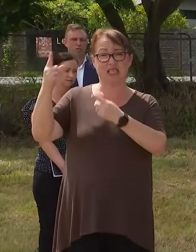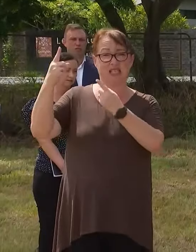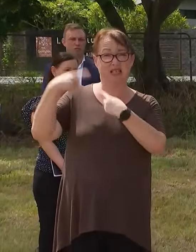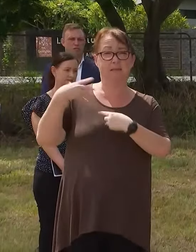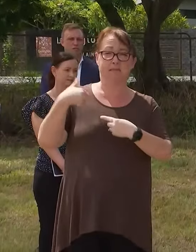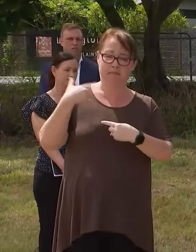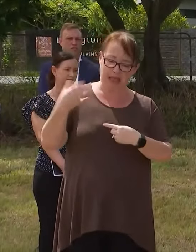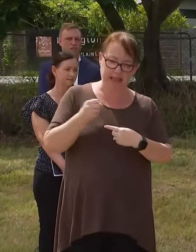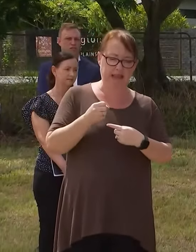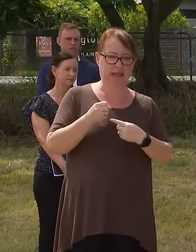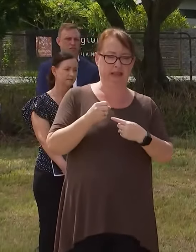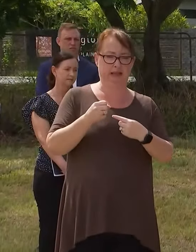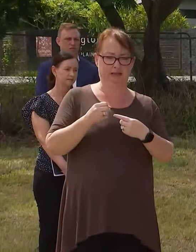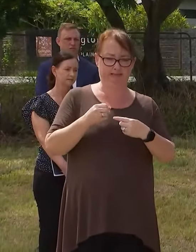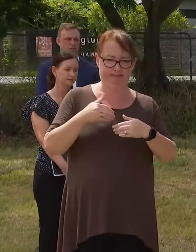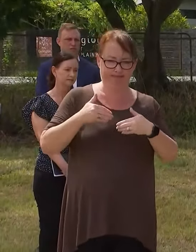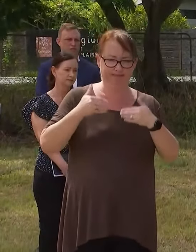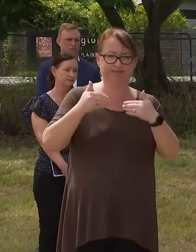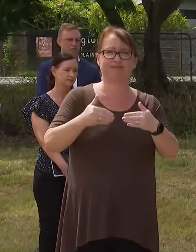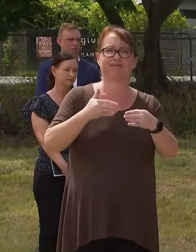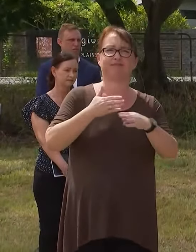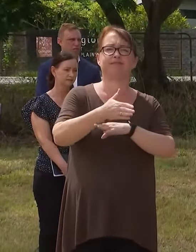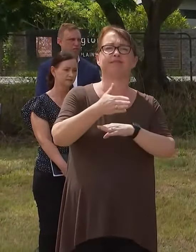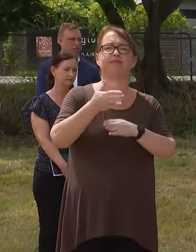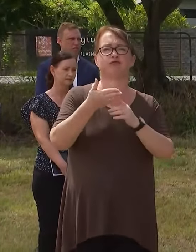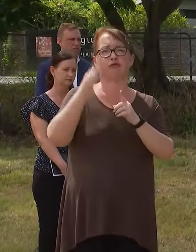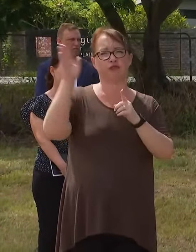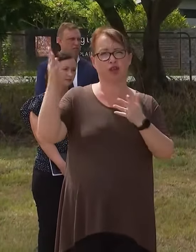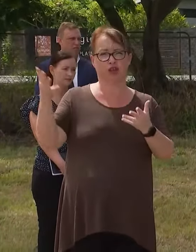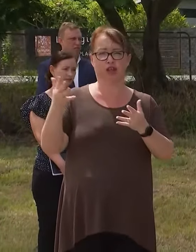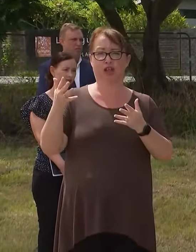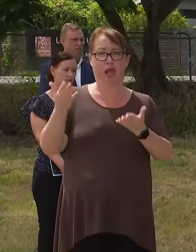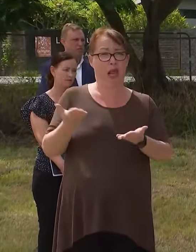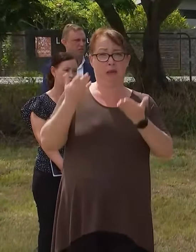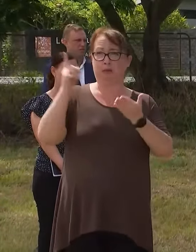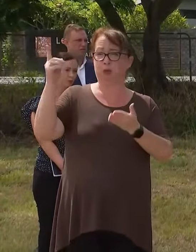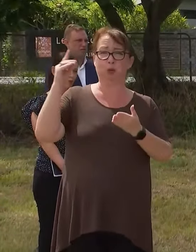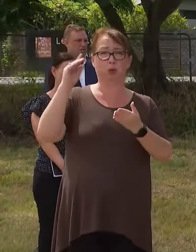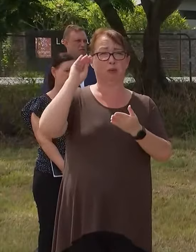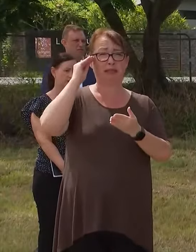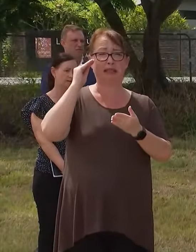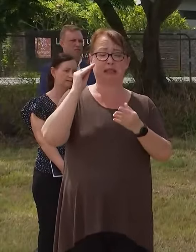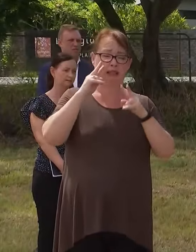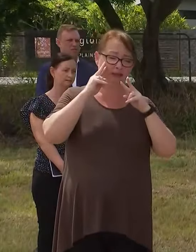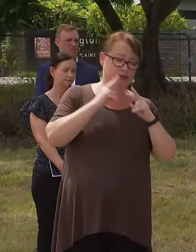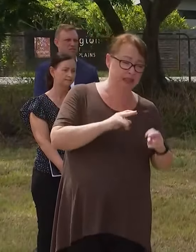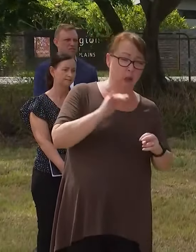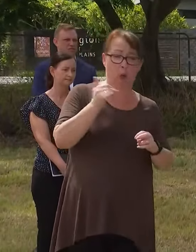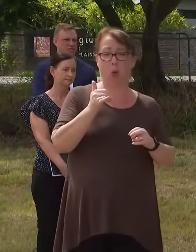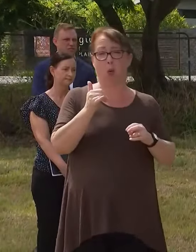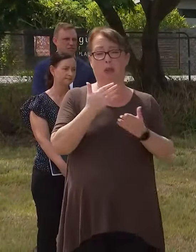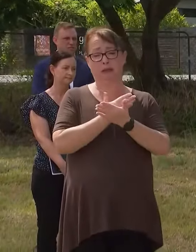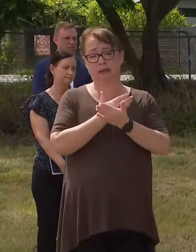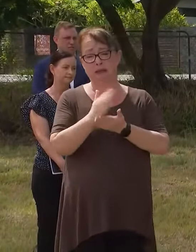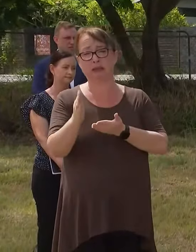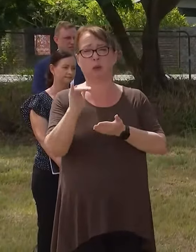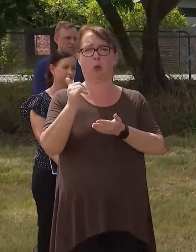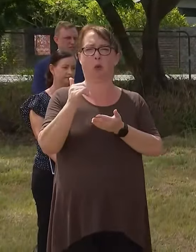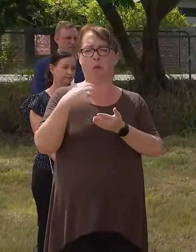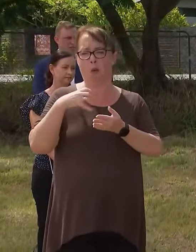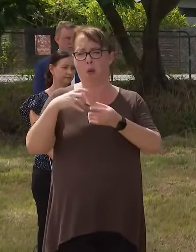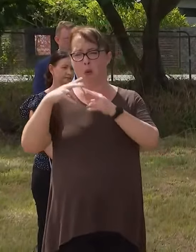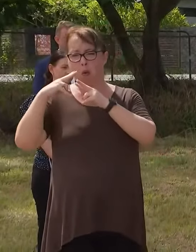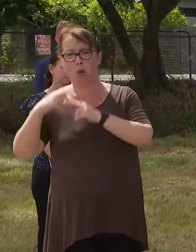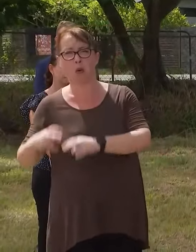did you think it was... And it was clearly up to the committee to either investigate it, dismiss it, or ask for further